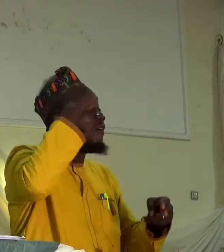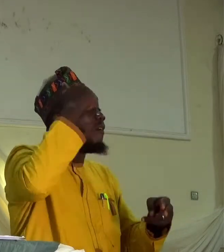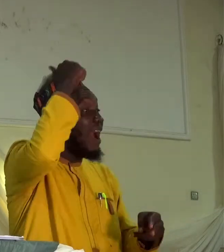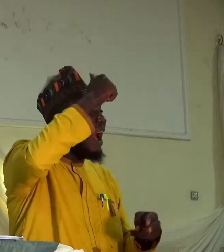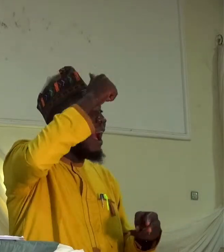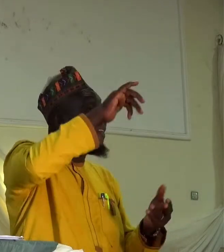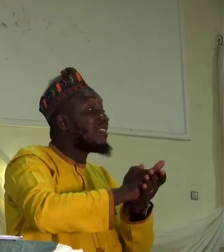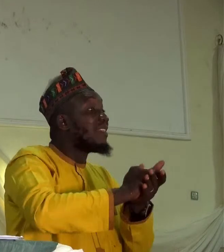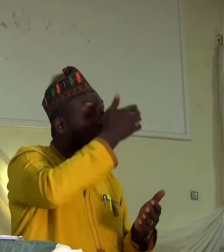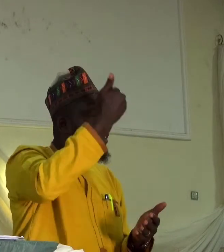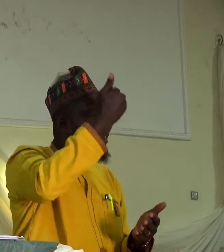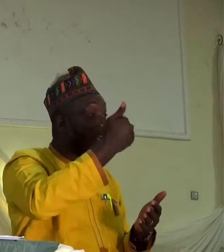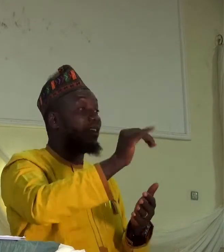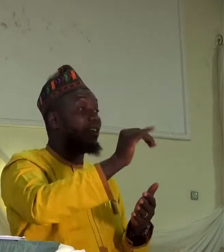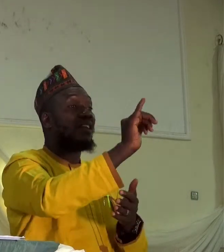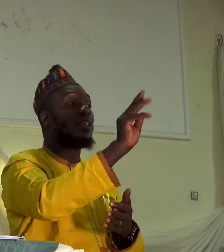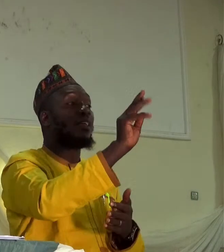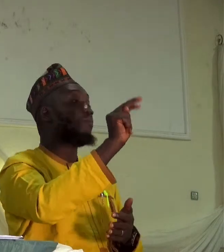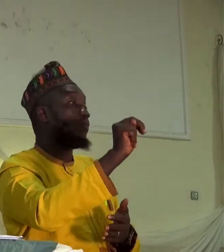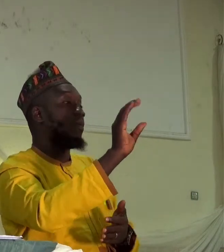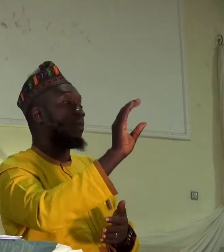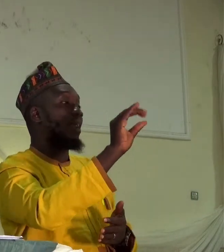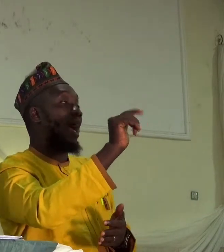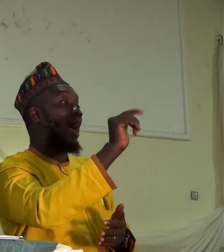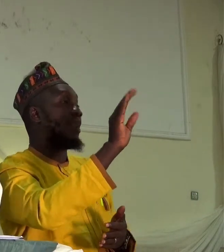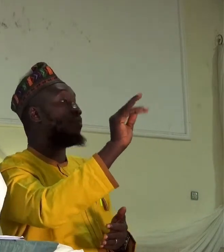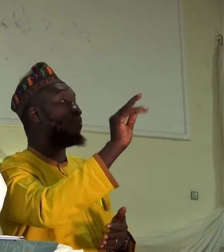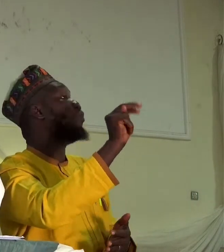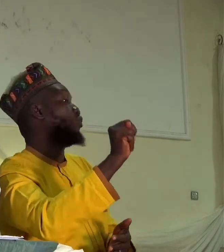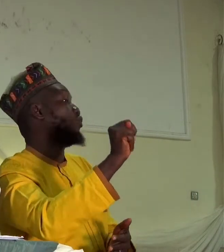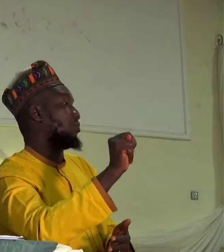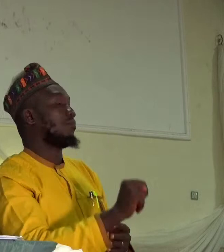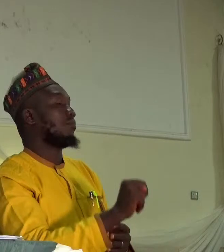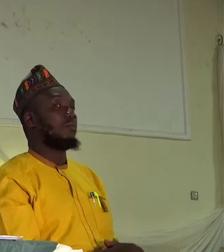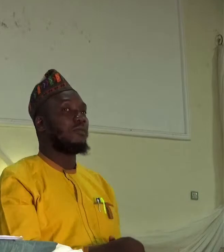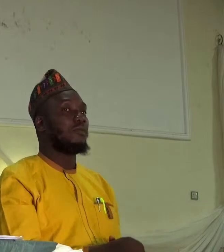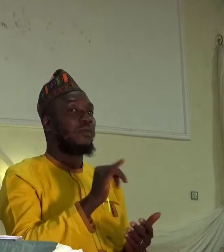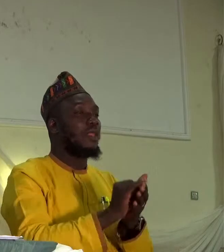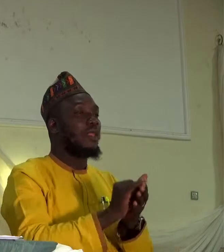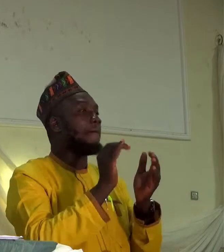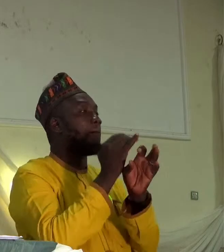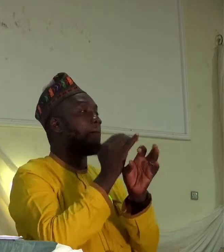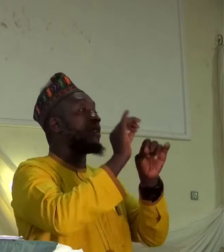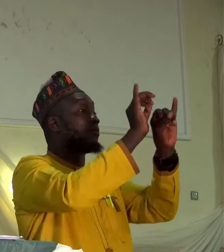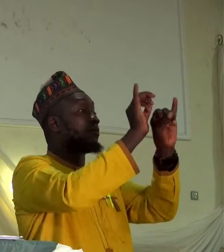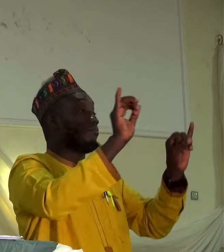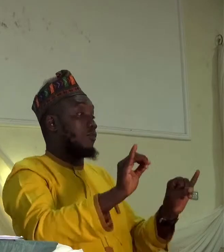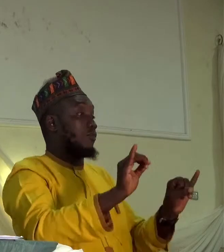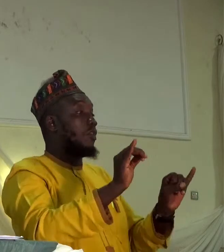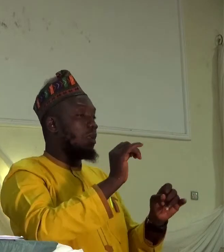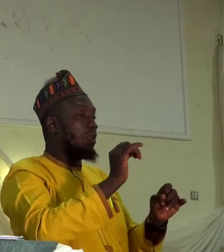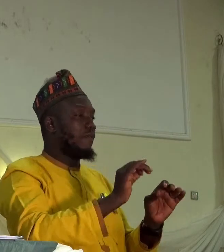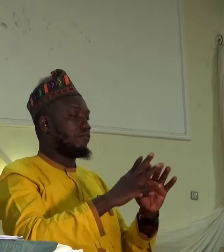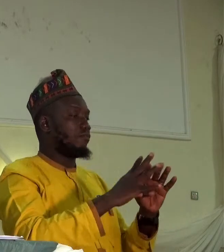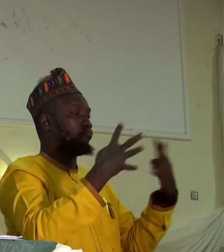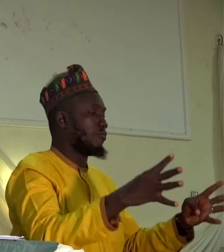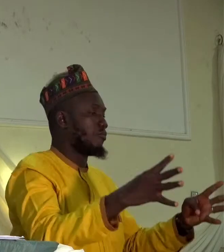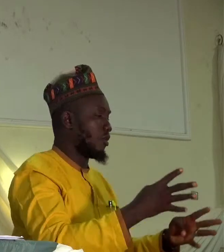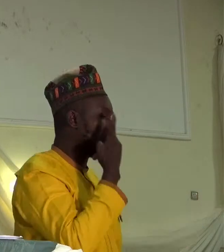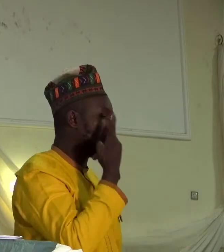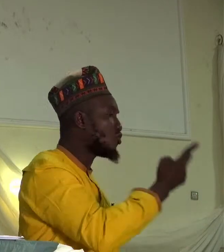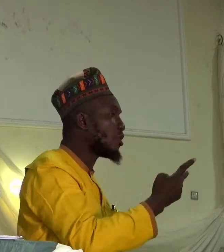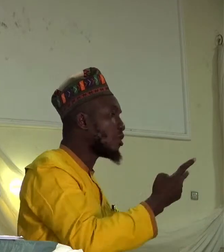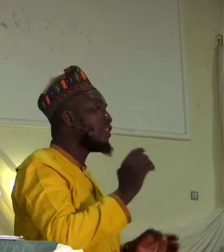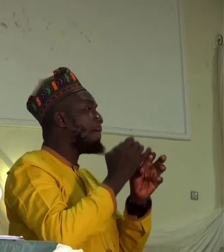Thank you Ibn Khaldun o se gan. Thank you so much Ibn Khaldun ni oni agbe si eba ti de gate MDIS eba won wo lawa ni